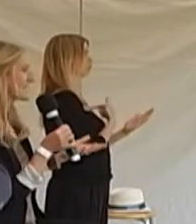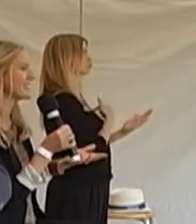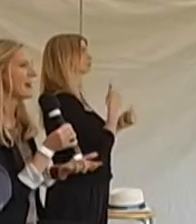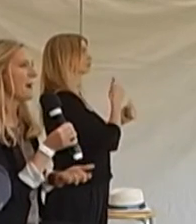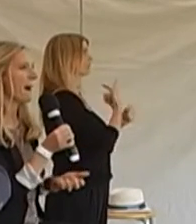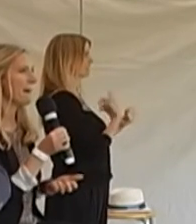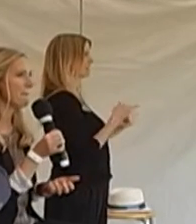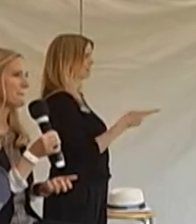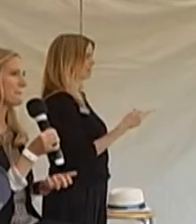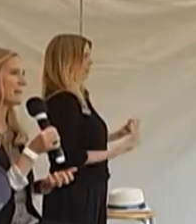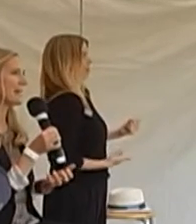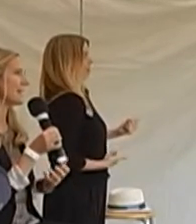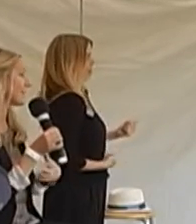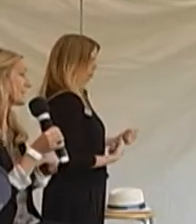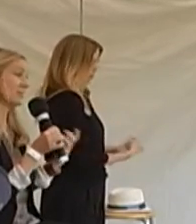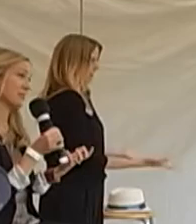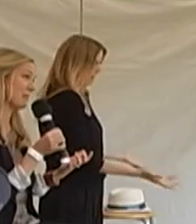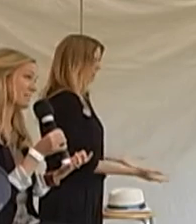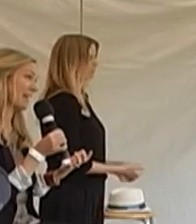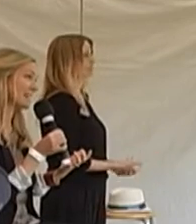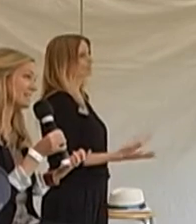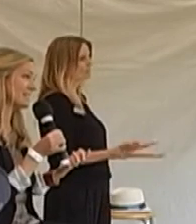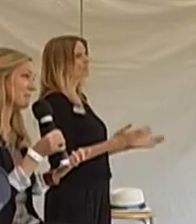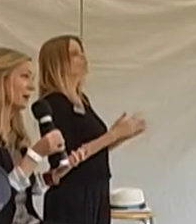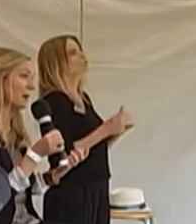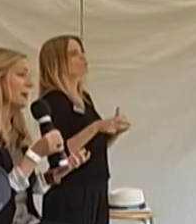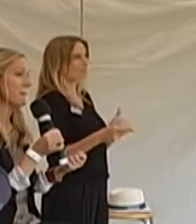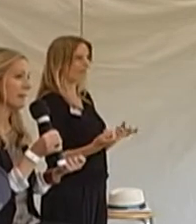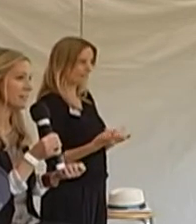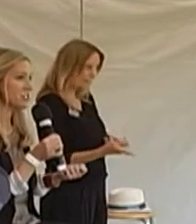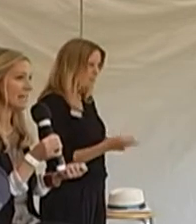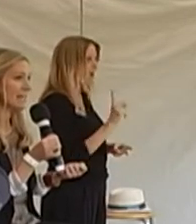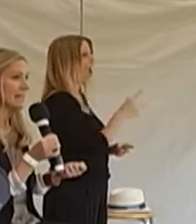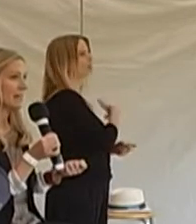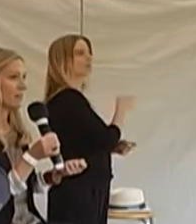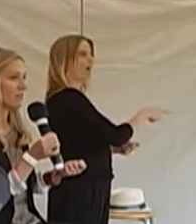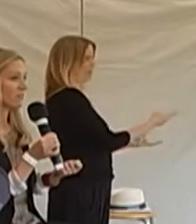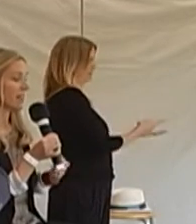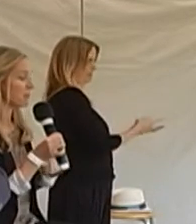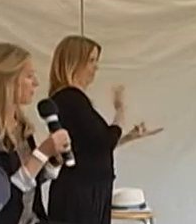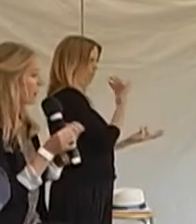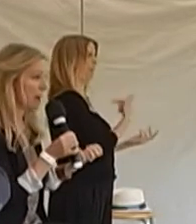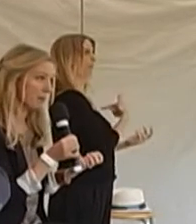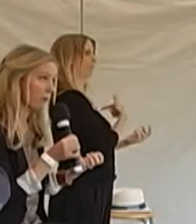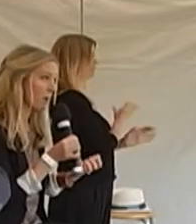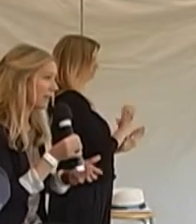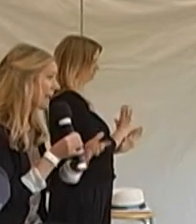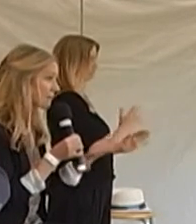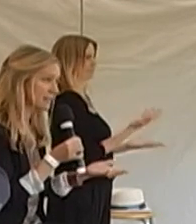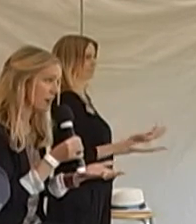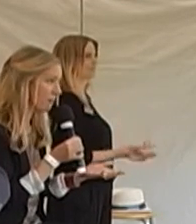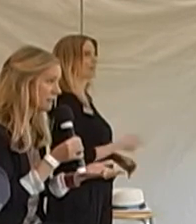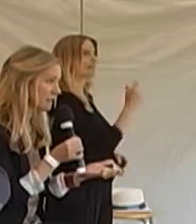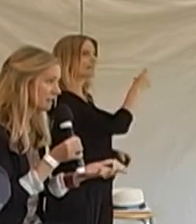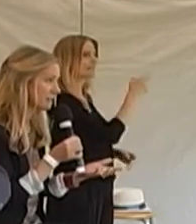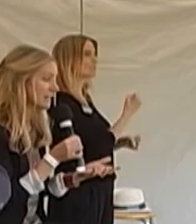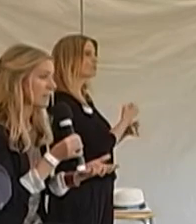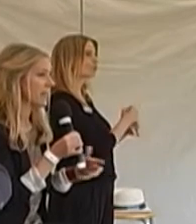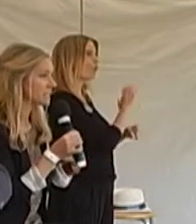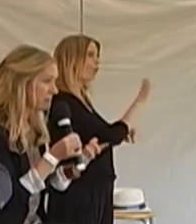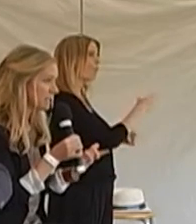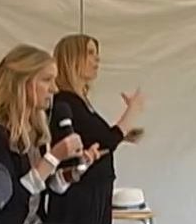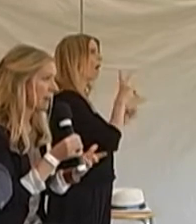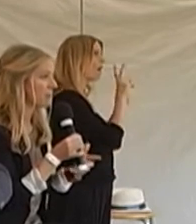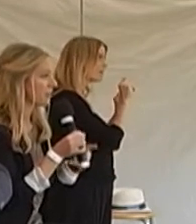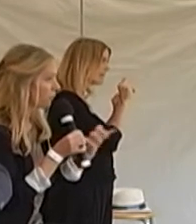in the US. That's not so much the case in Denmark, but actually people are happy at work, they have this arbejdsglød,